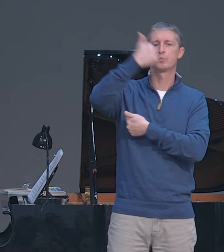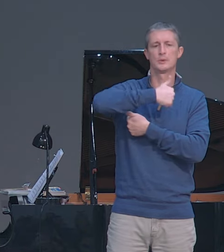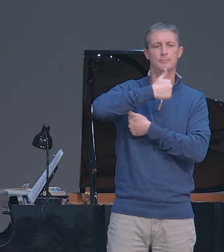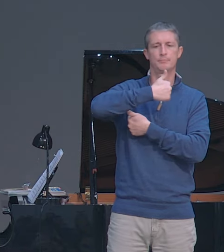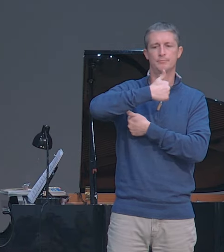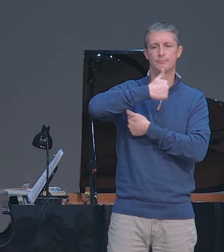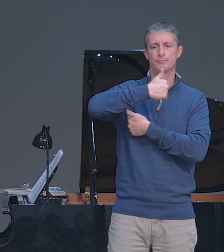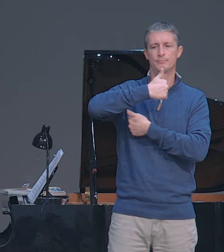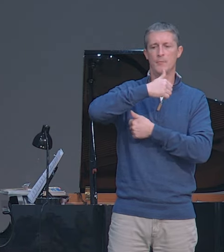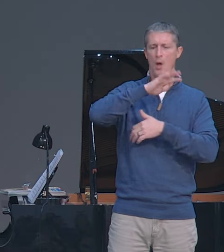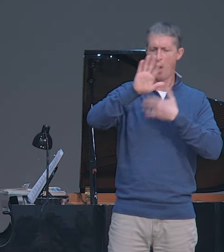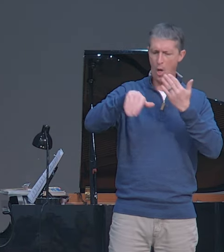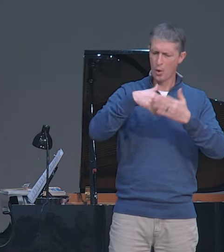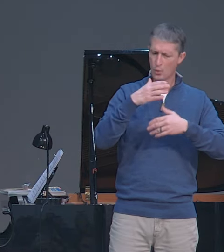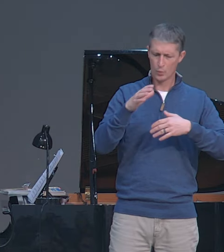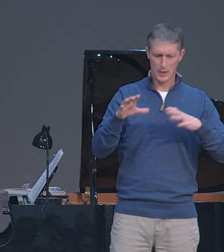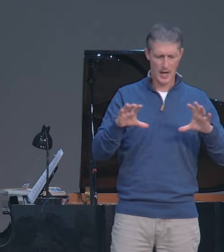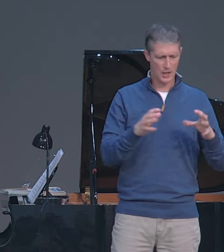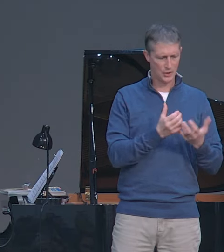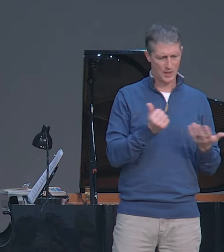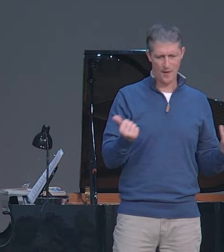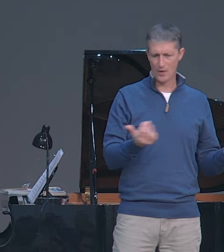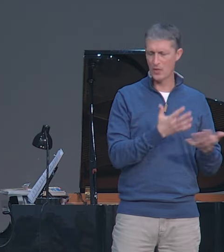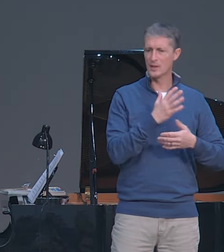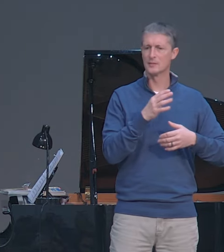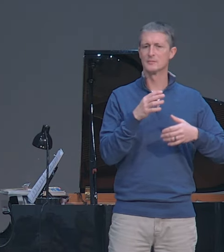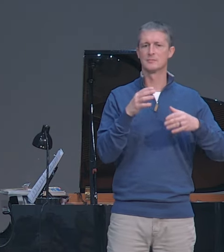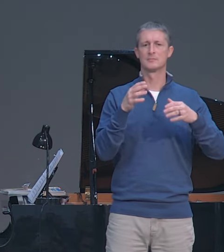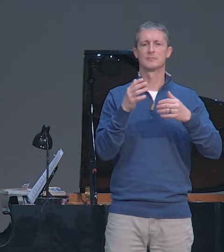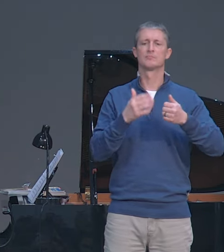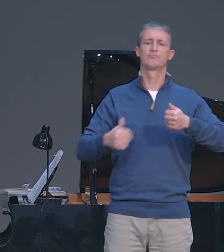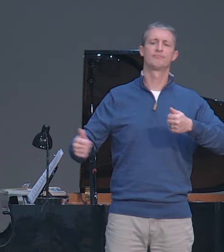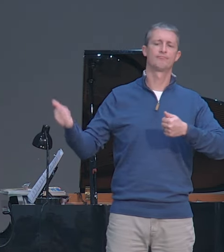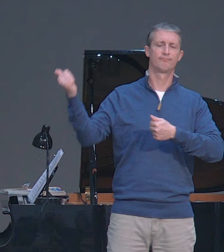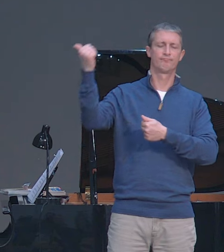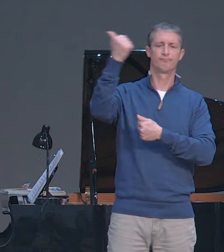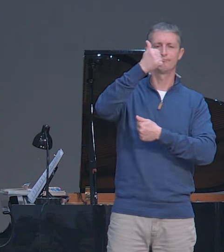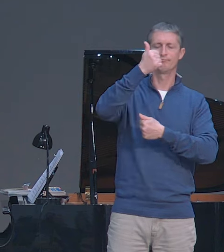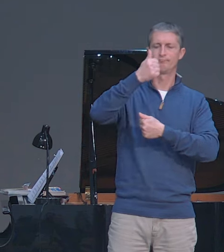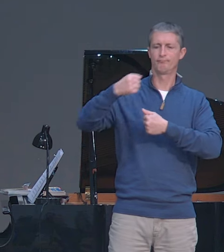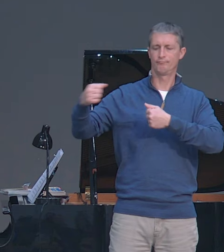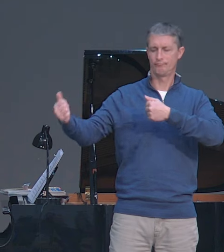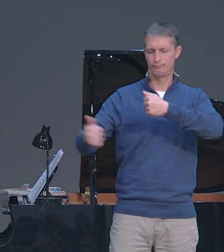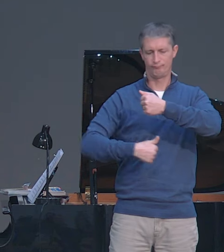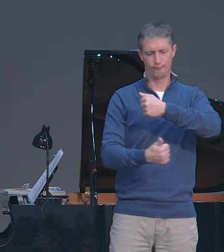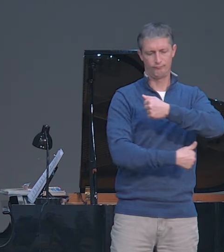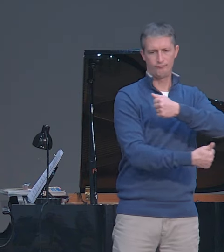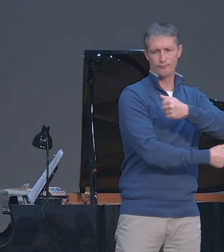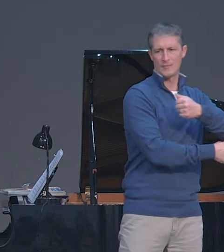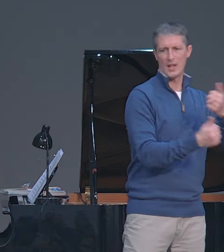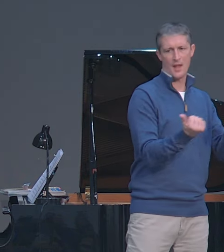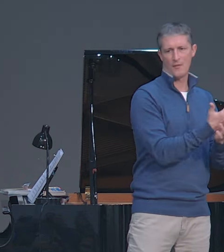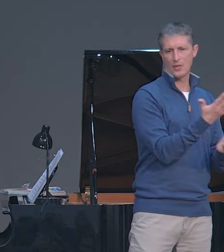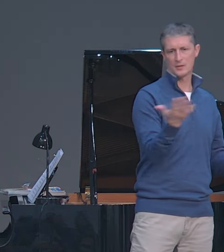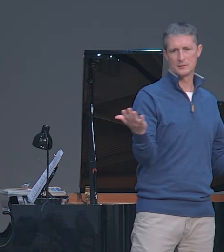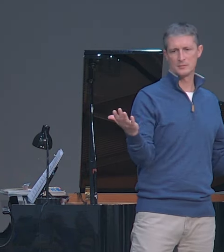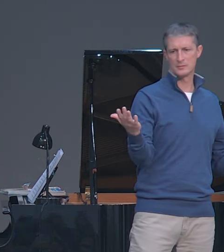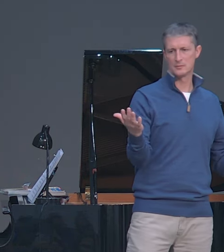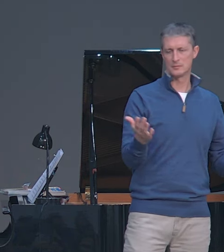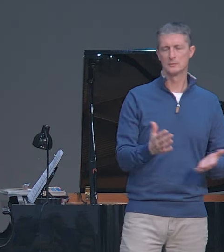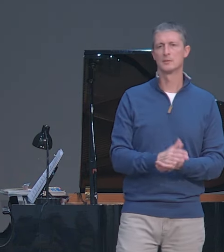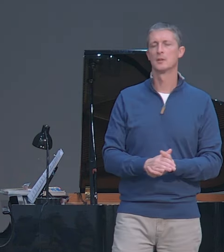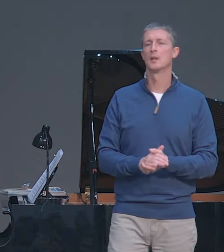is the one true God. He is the sovereign who is over all that's been created. But Jesus is not